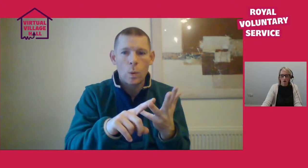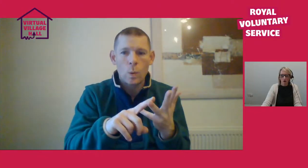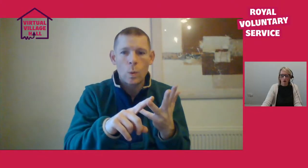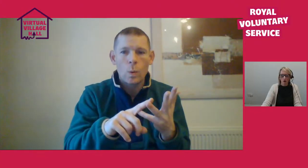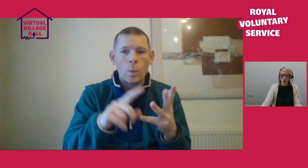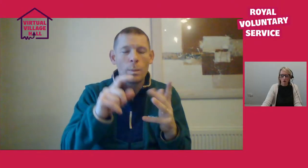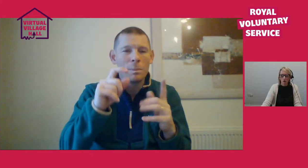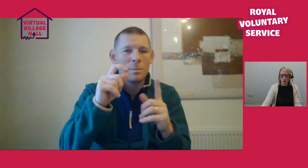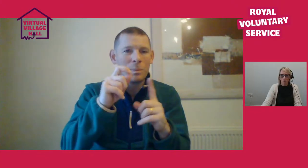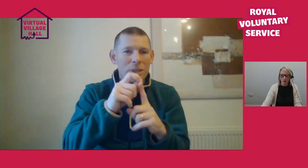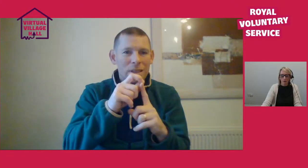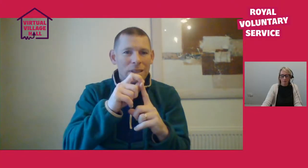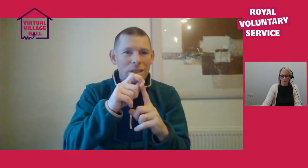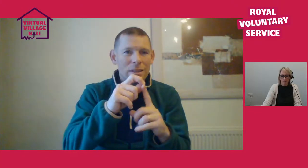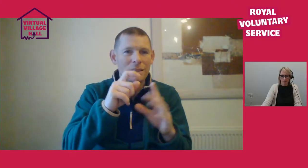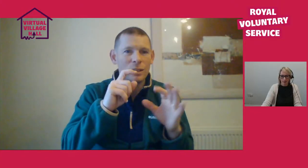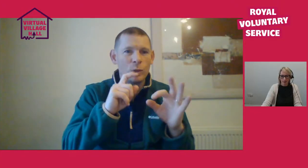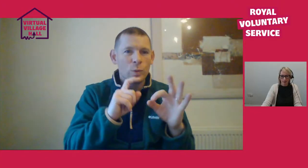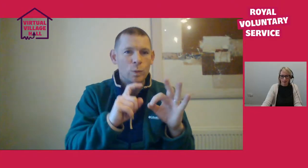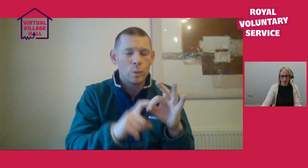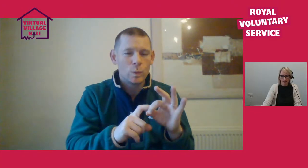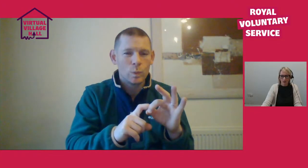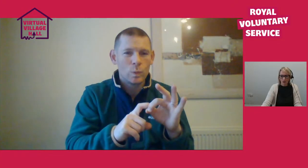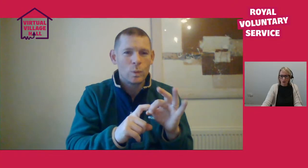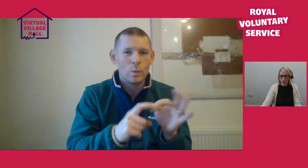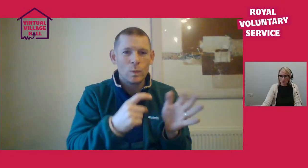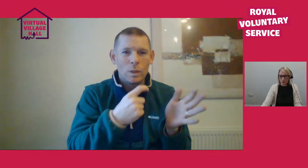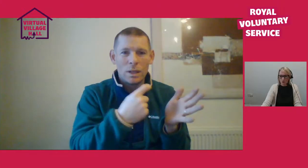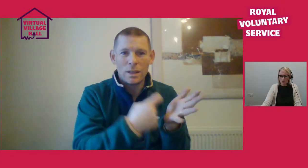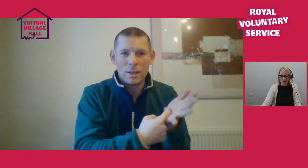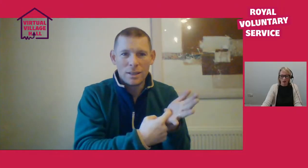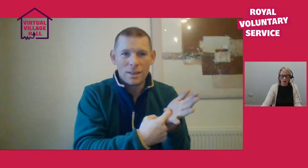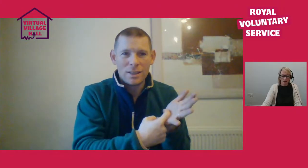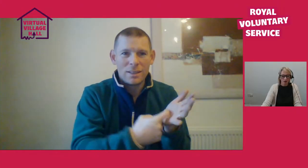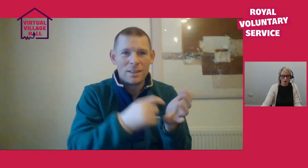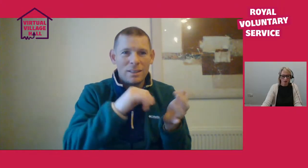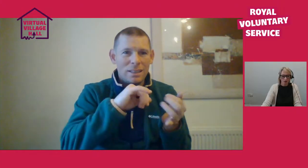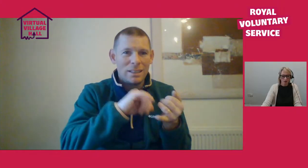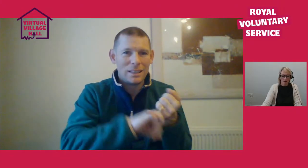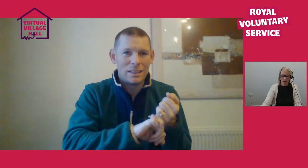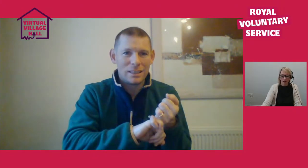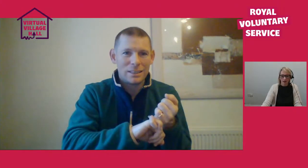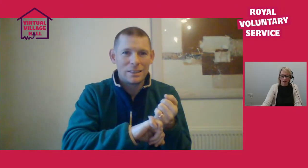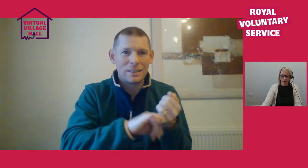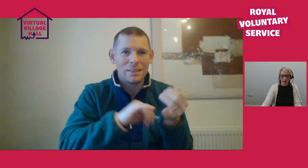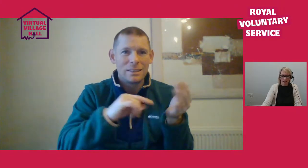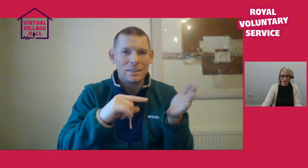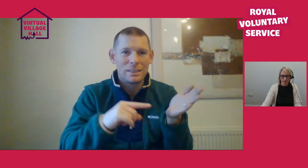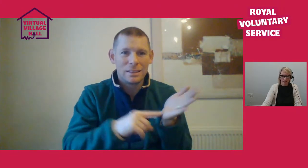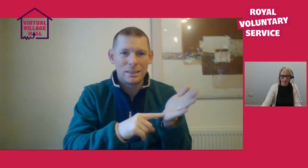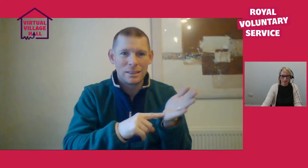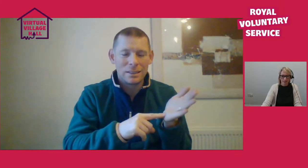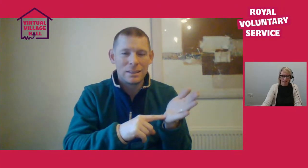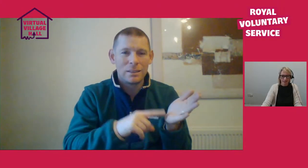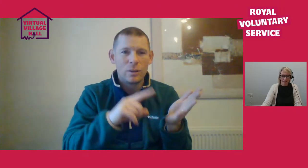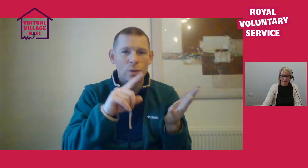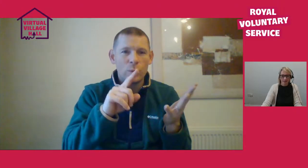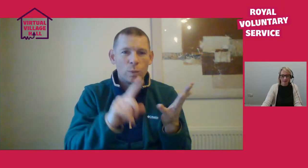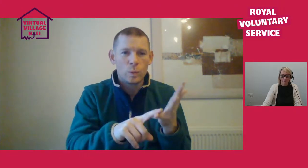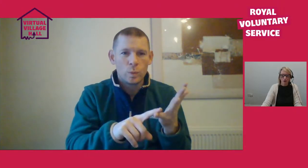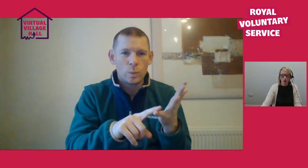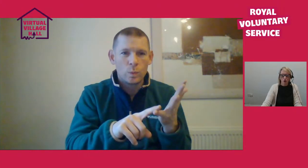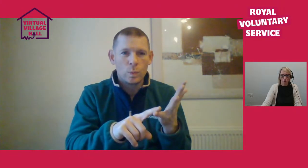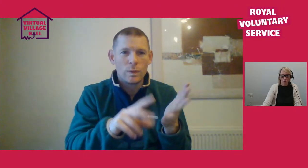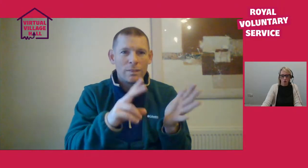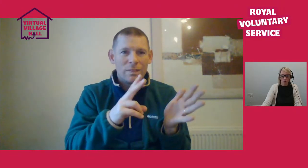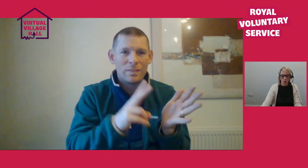N, O, P, Q, R, S,